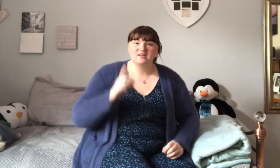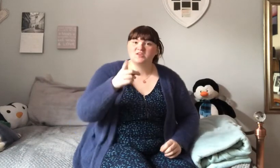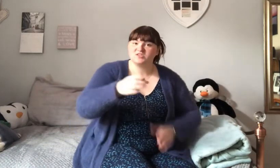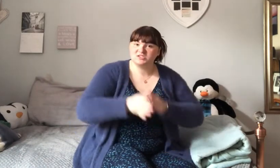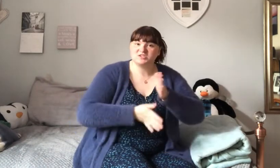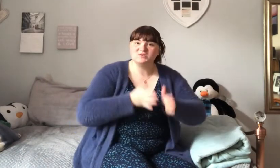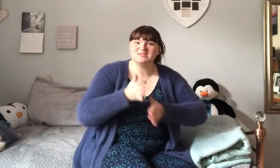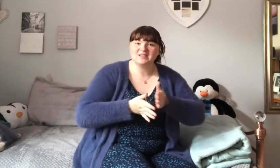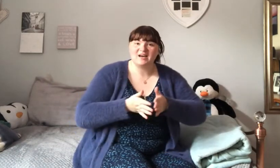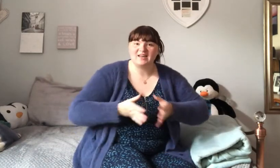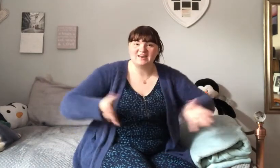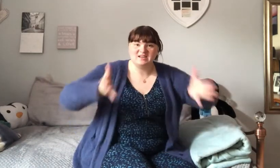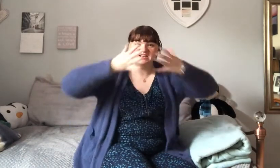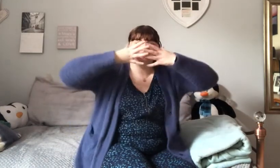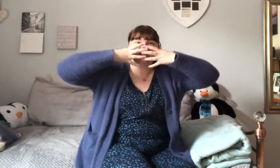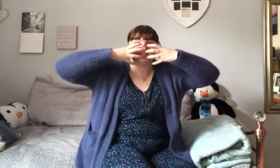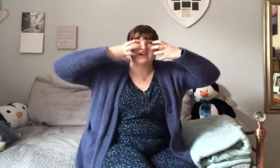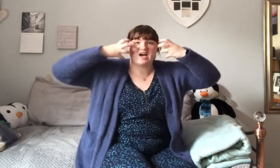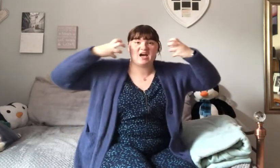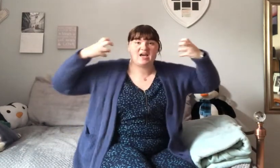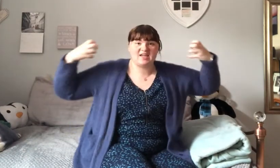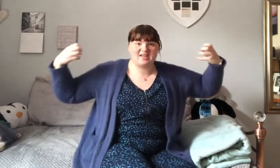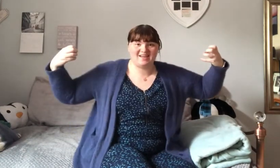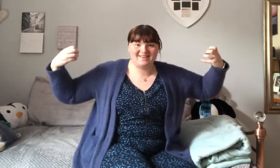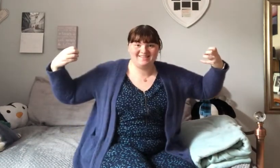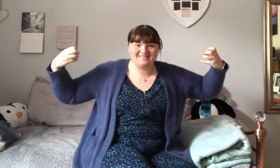Could you sign tiger?